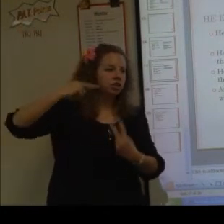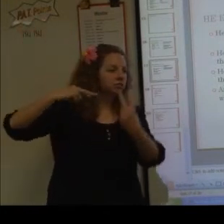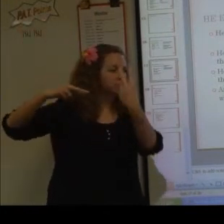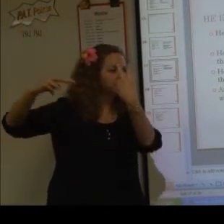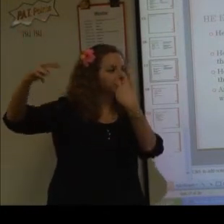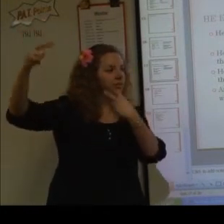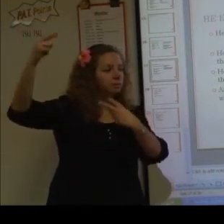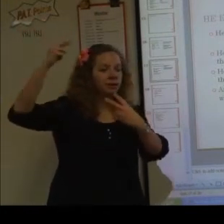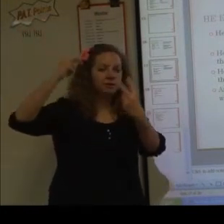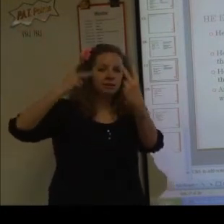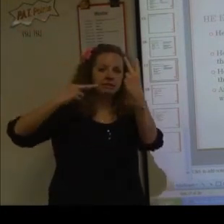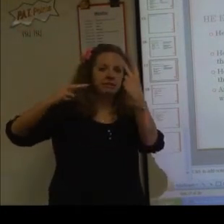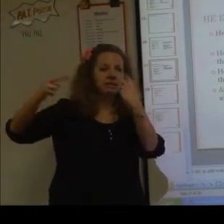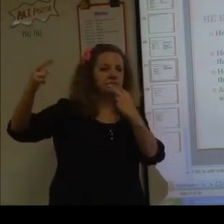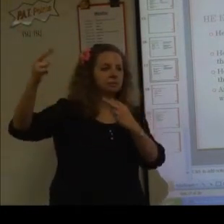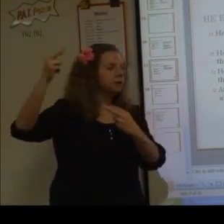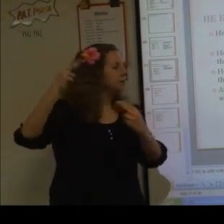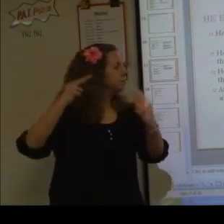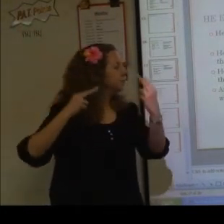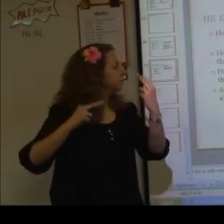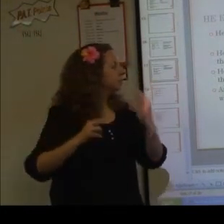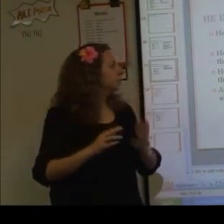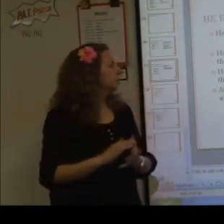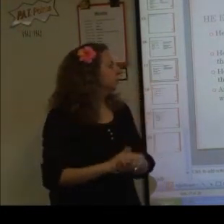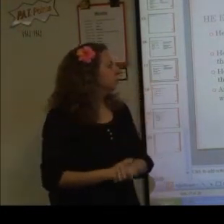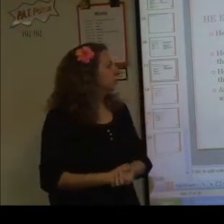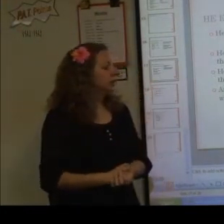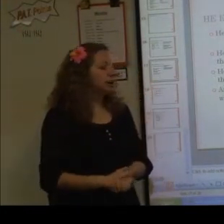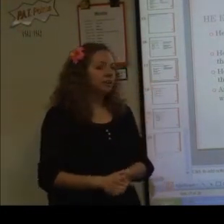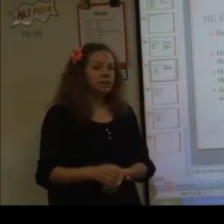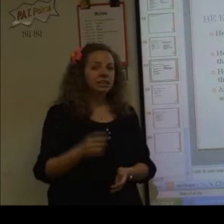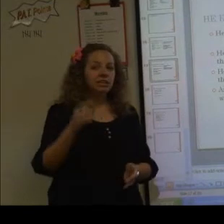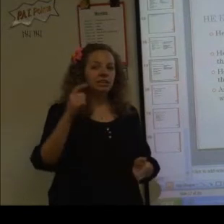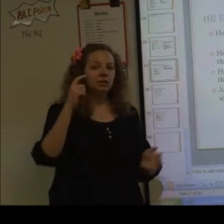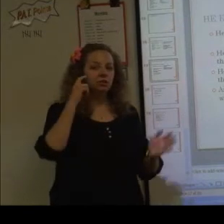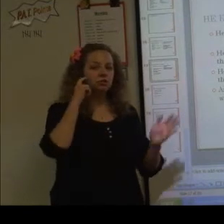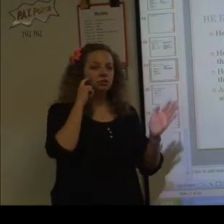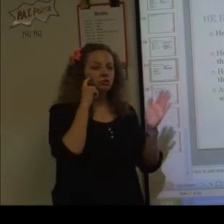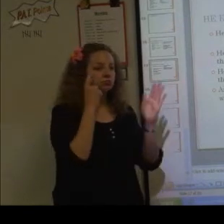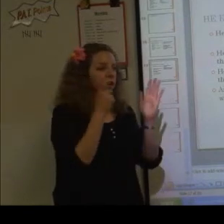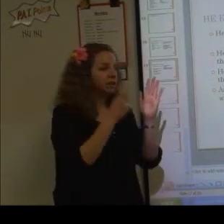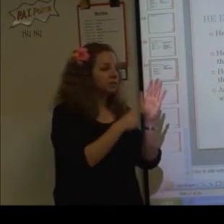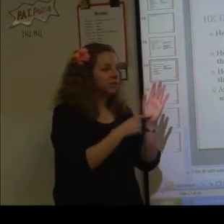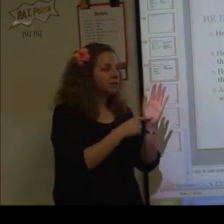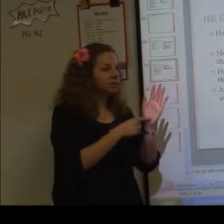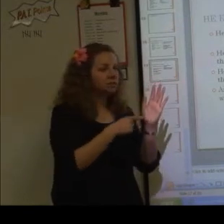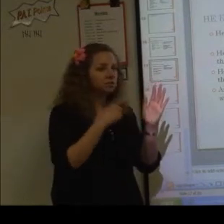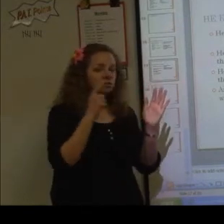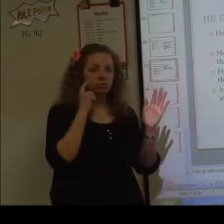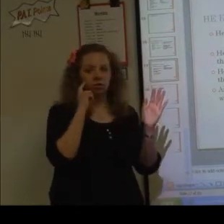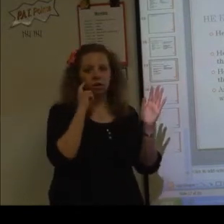watching this way. He sees this way. Or he recognizes